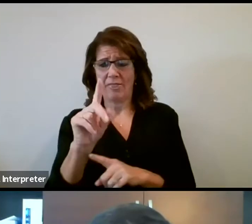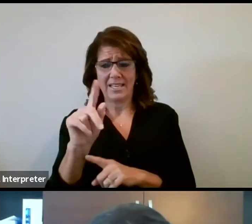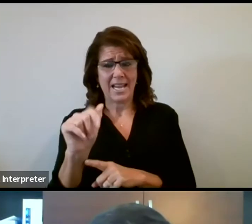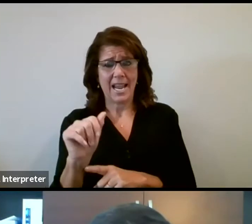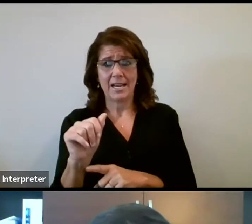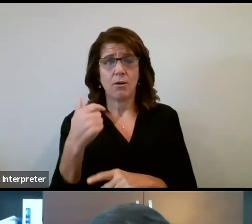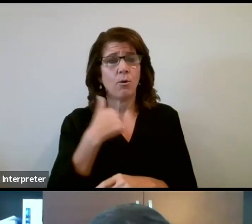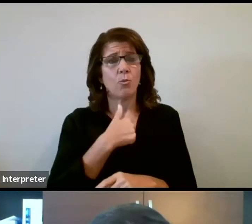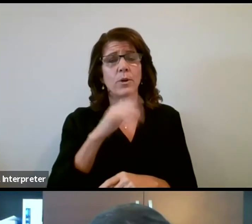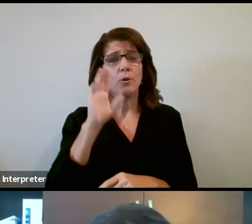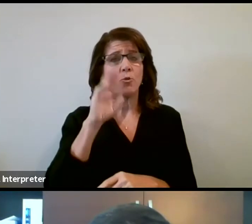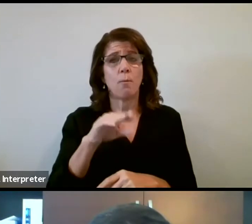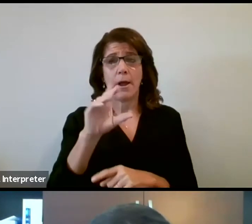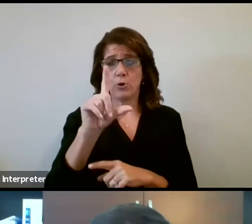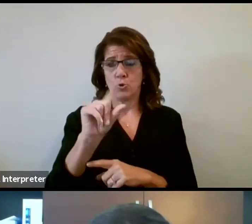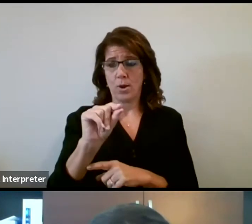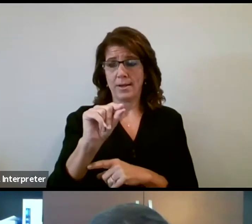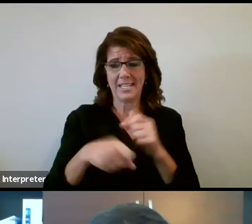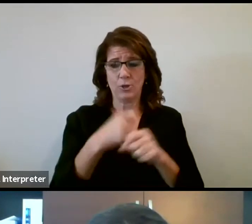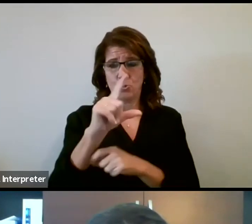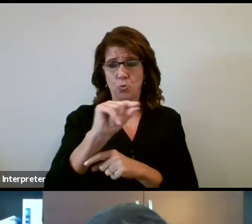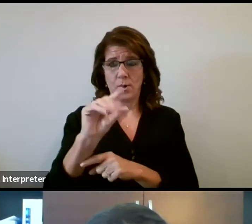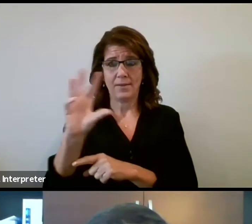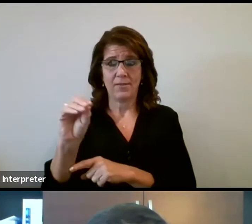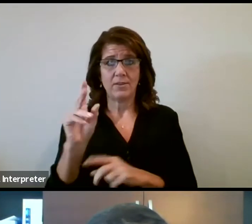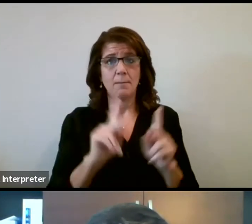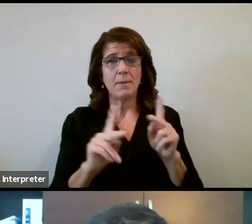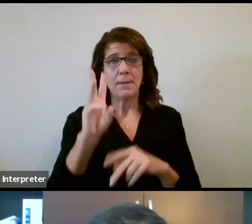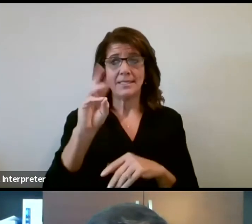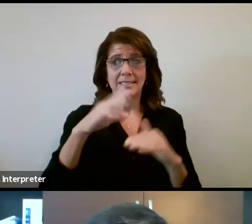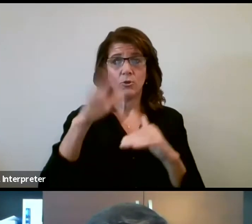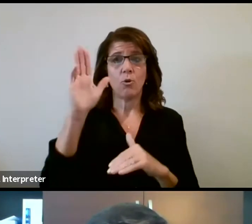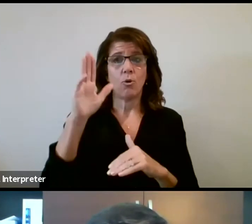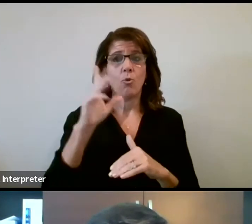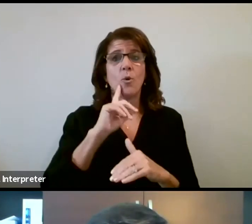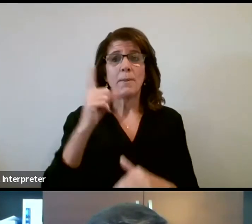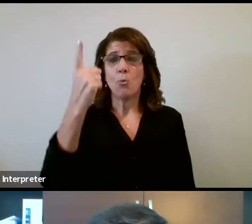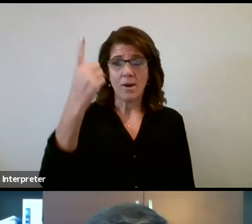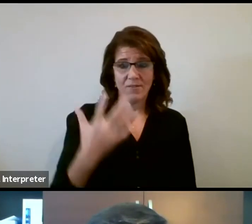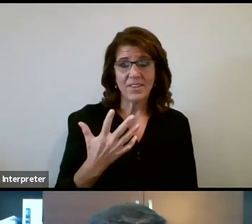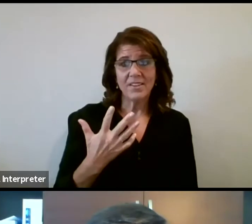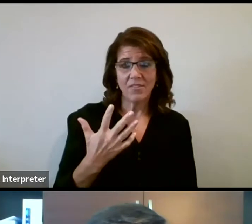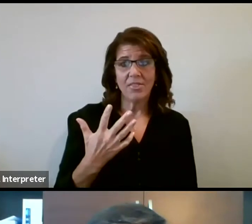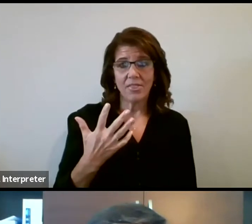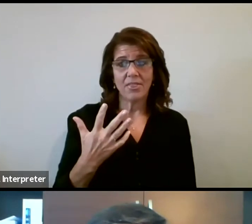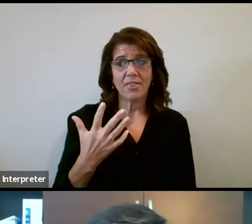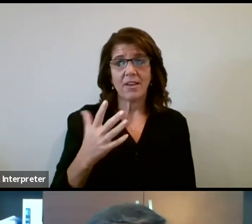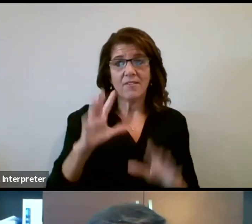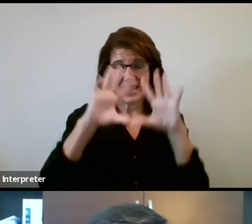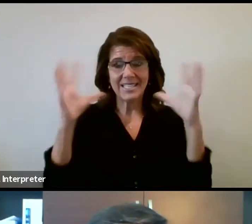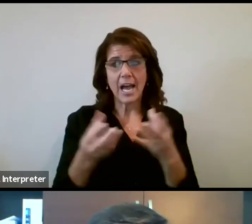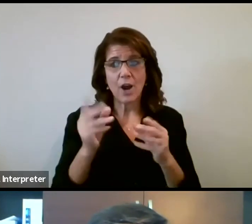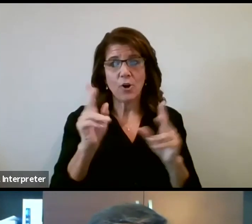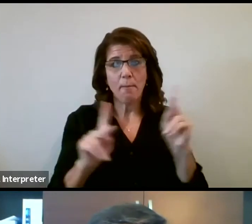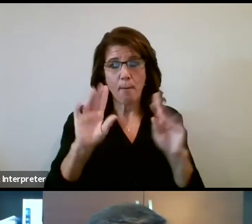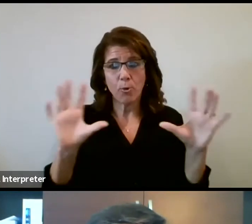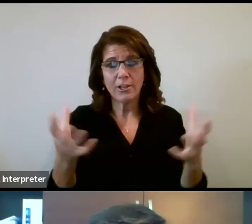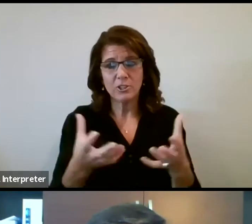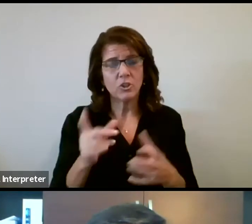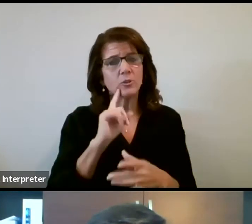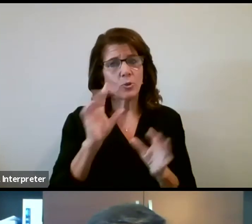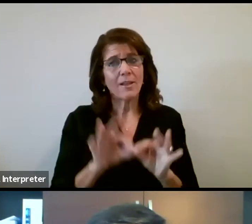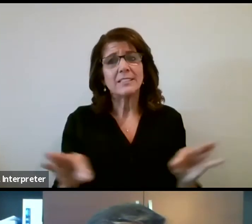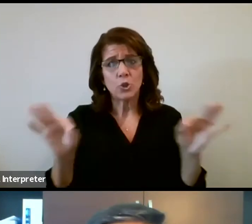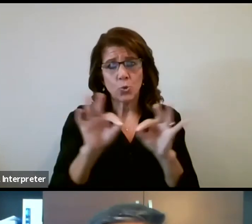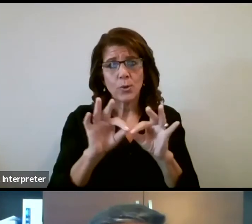know, for example, by 2050, that people 60 plus are going to be a fifth of the population, right? This is a really critical